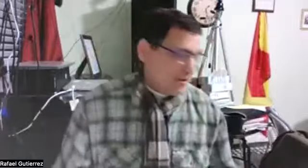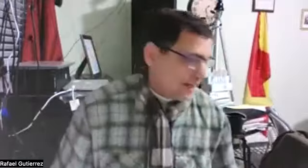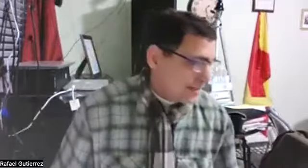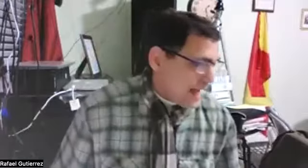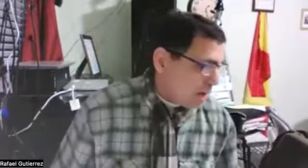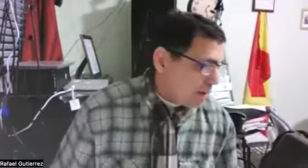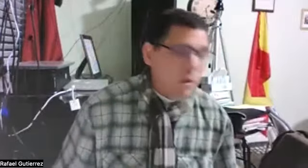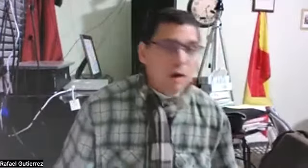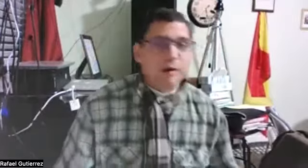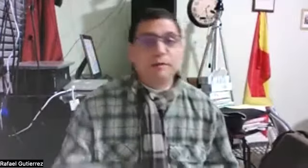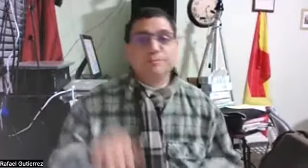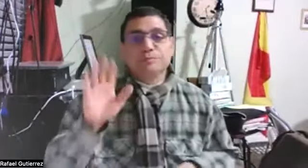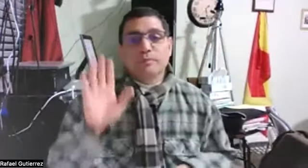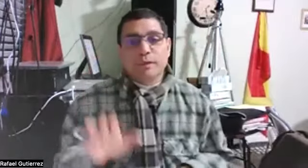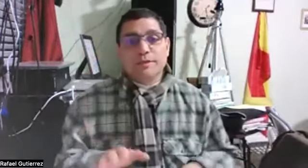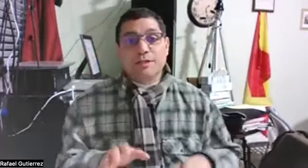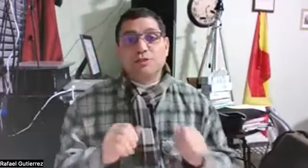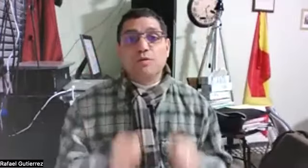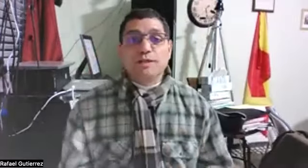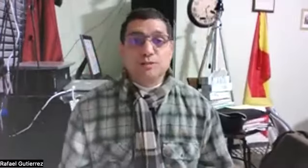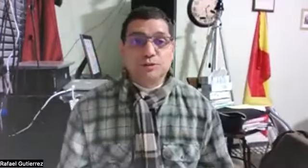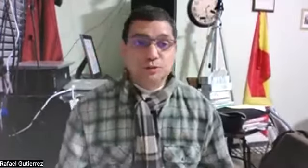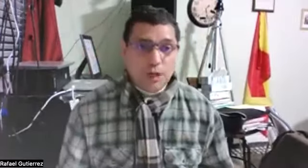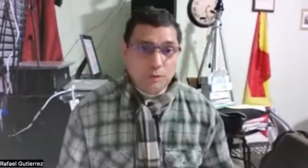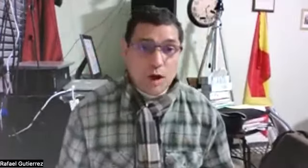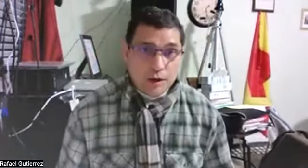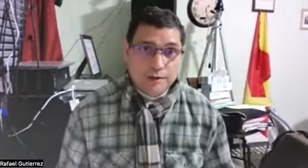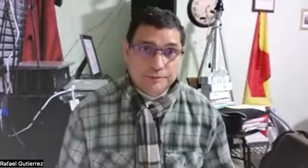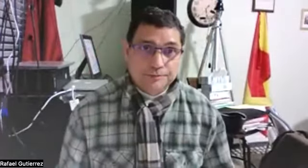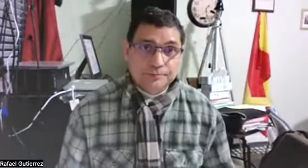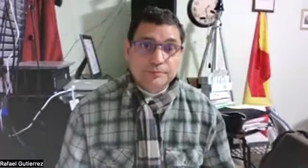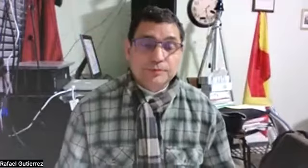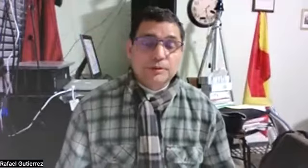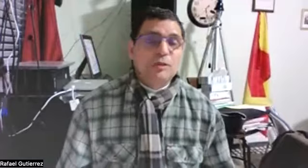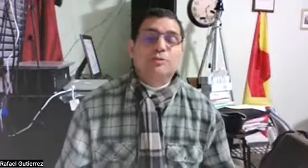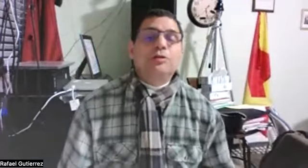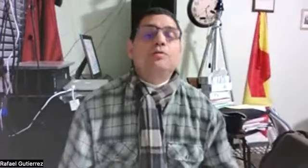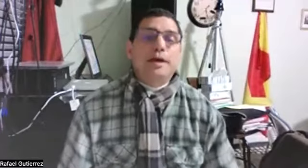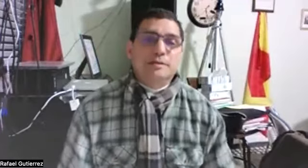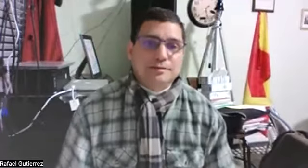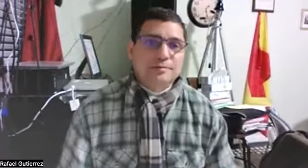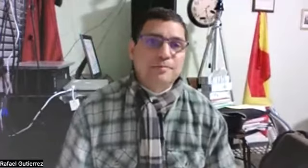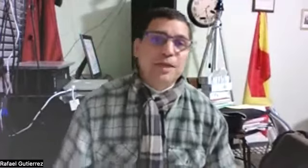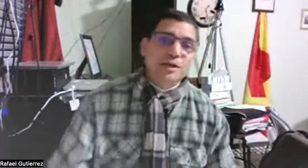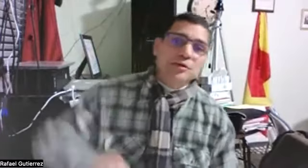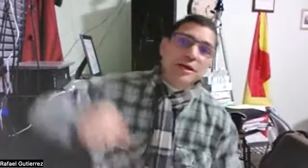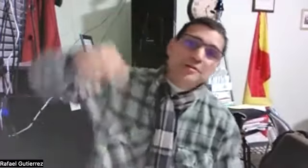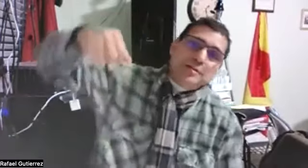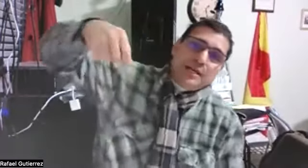right? How about walk? There's two ways to do the walk. No, three ways. You can use like